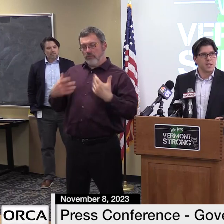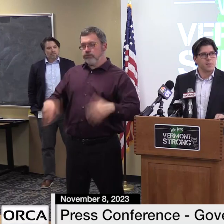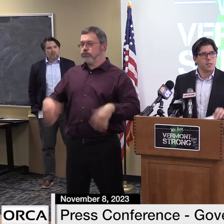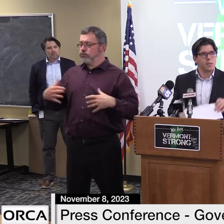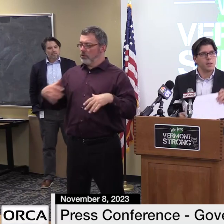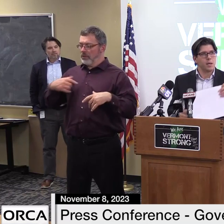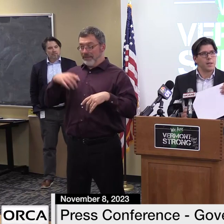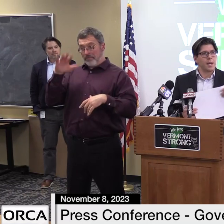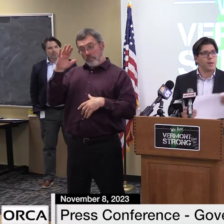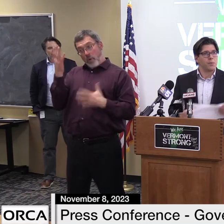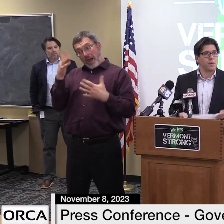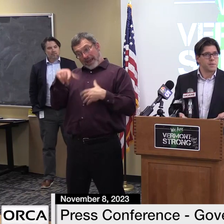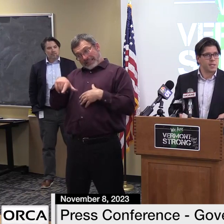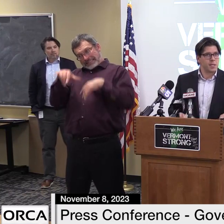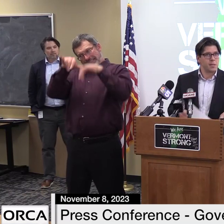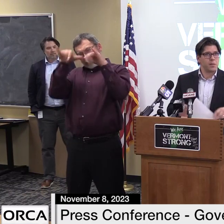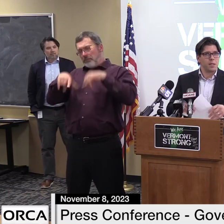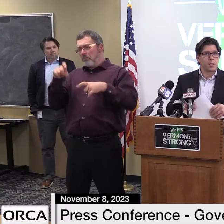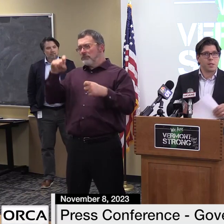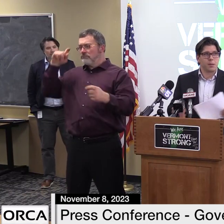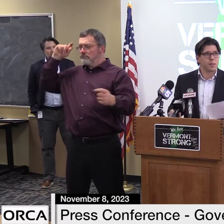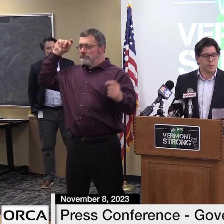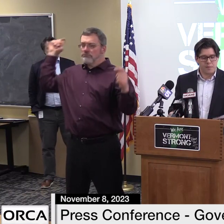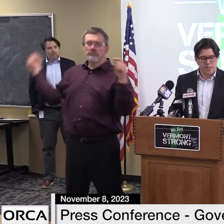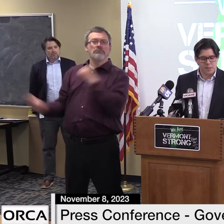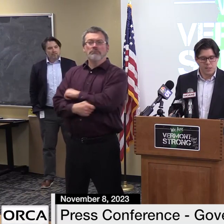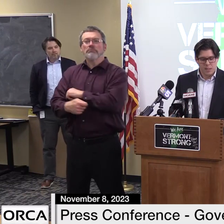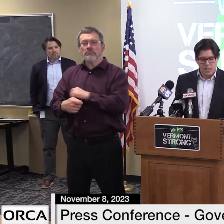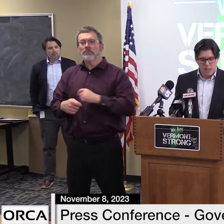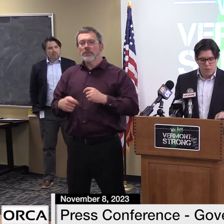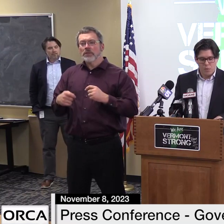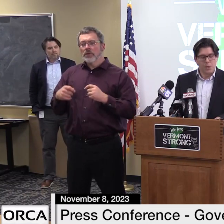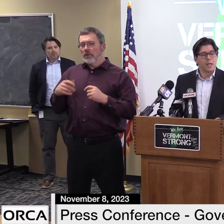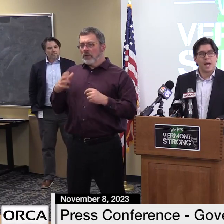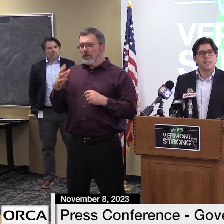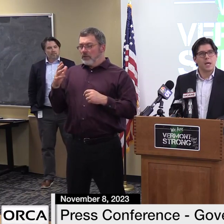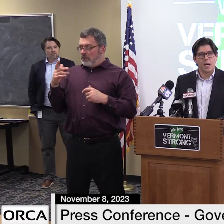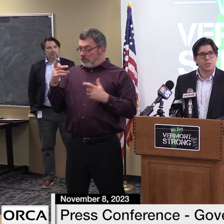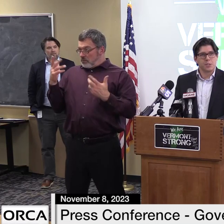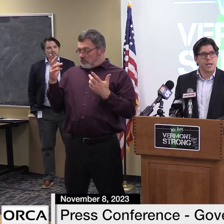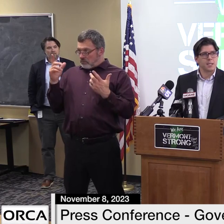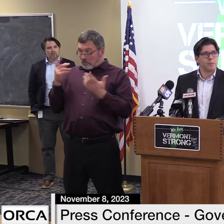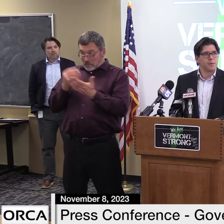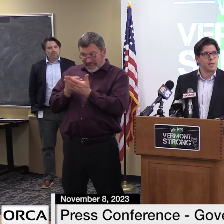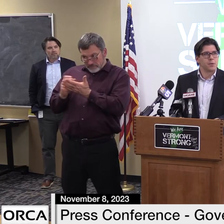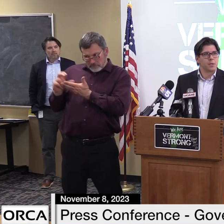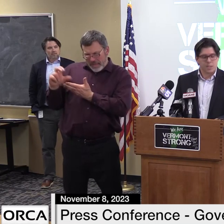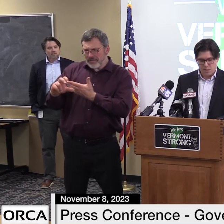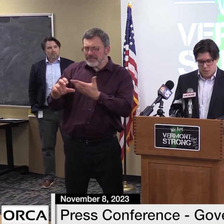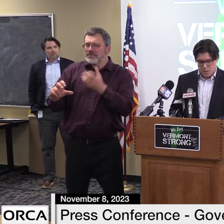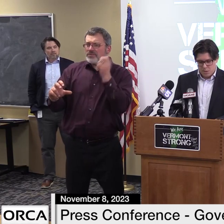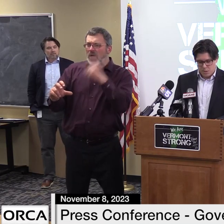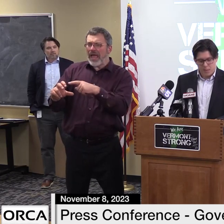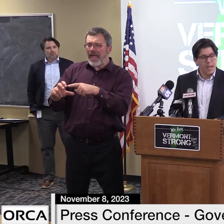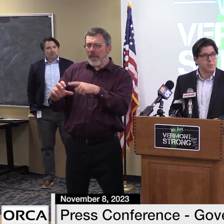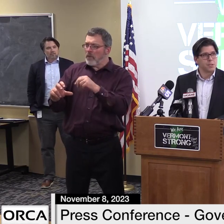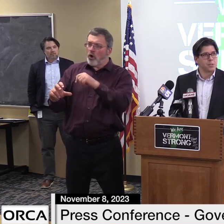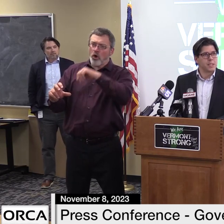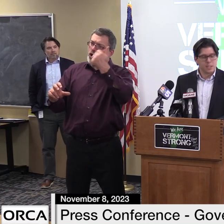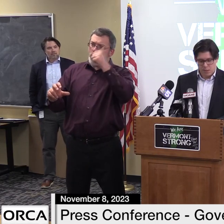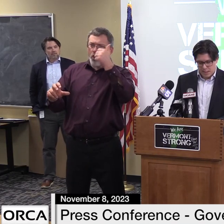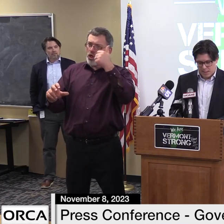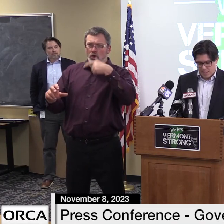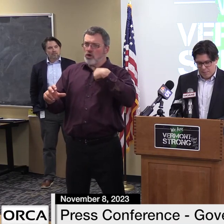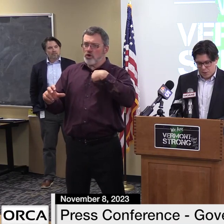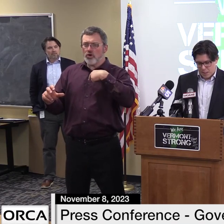the investment that we've seen and the theoretical investment, will not touch that type of an increase. So we